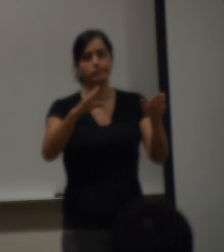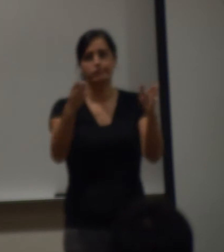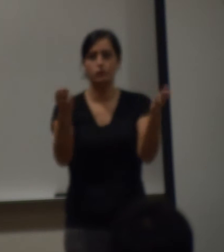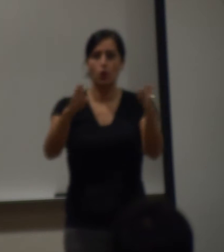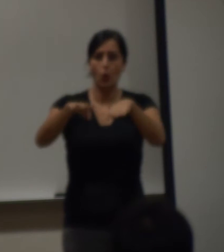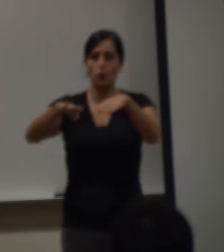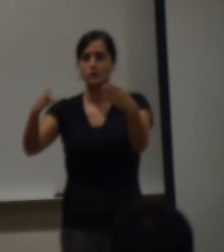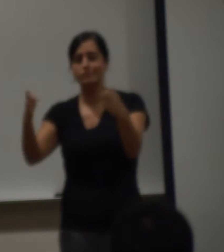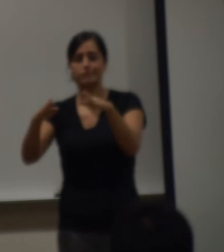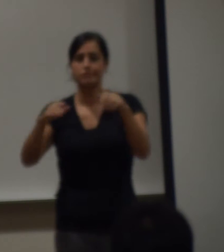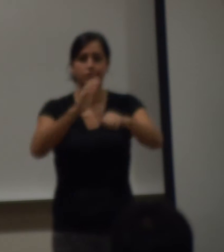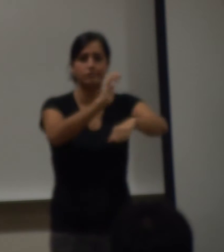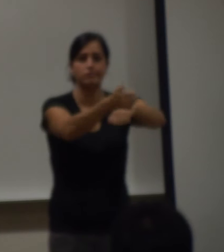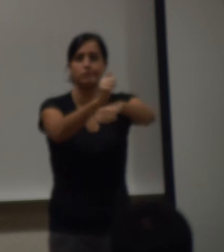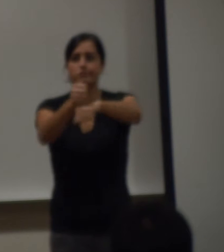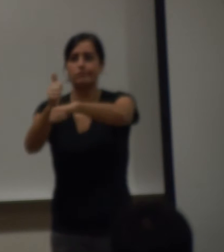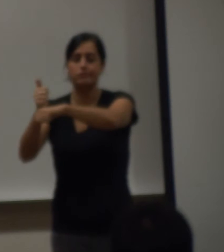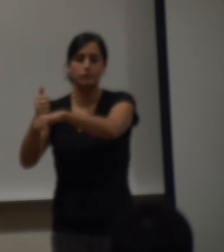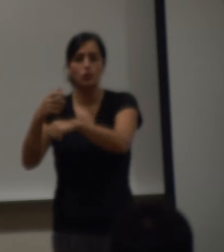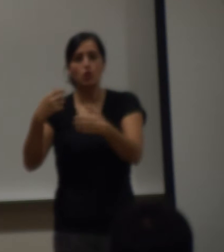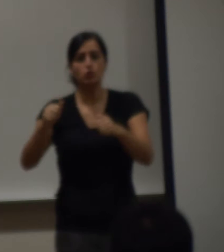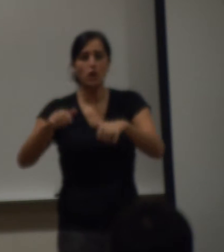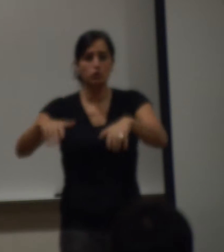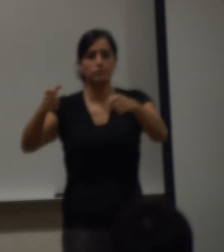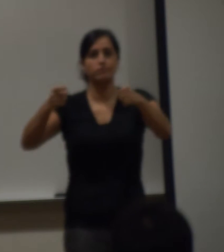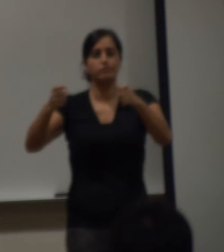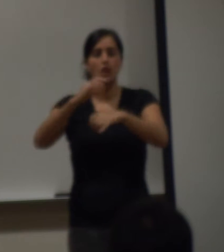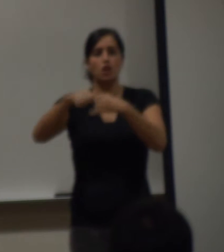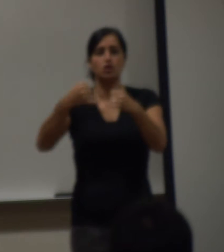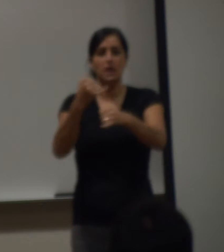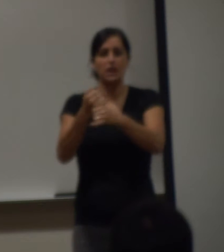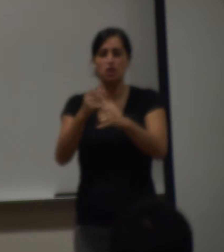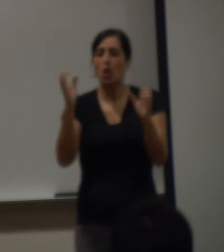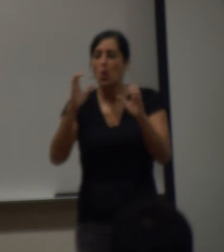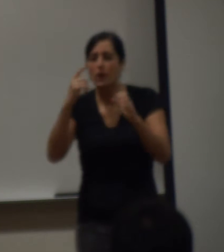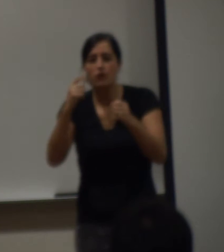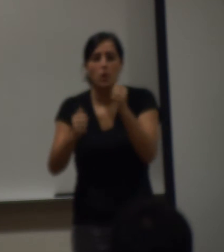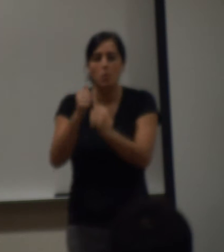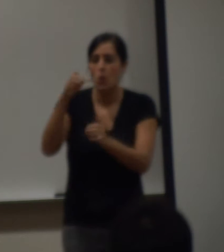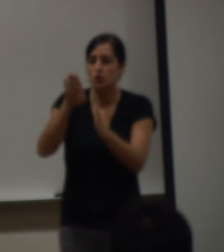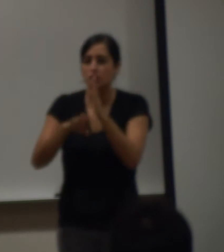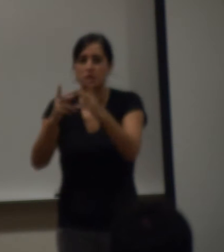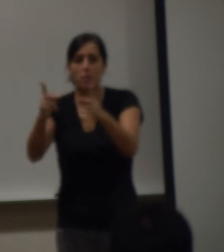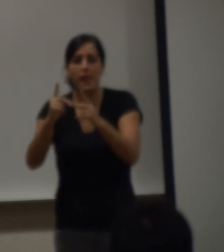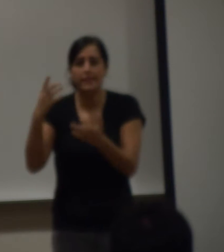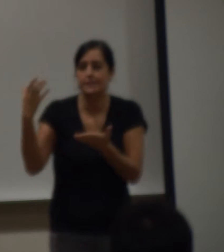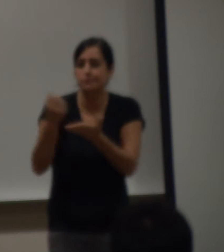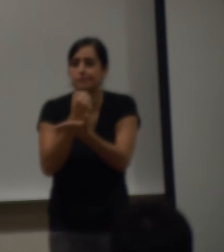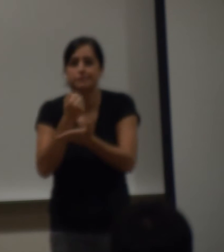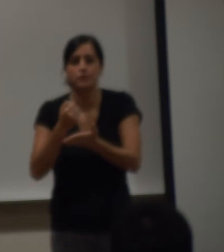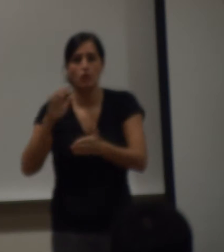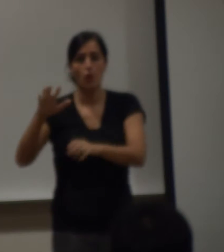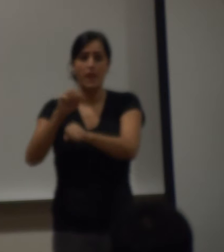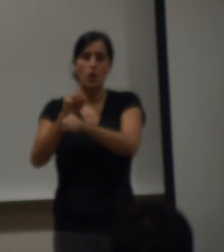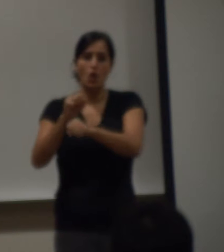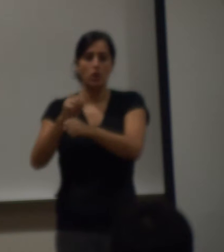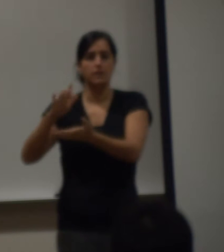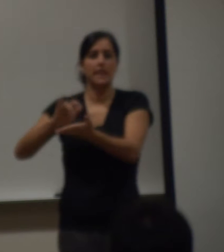It's a race to the bottom to see where they can find the cheapest places that they can for their